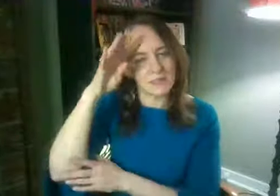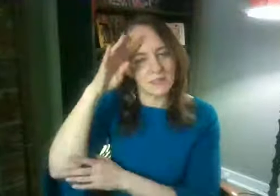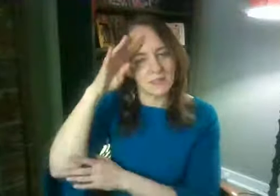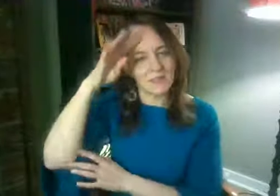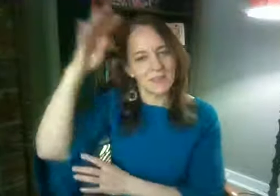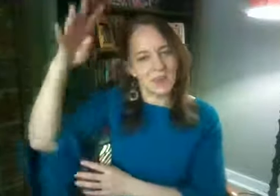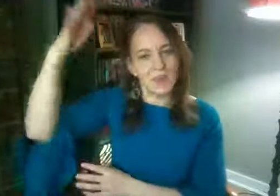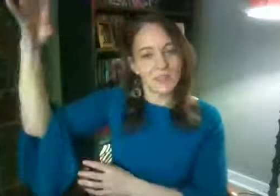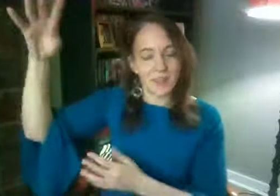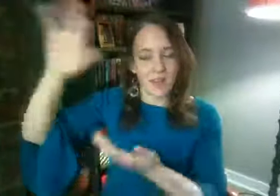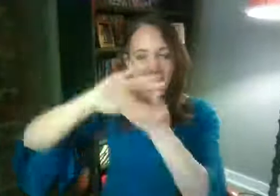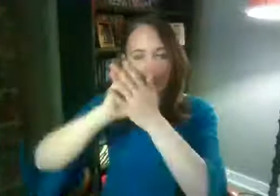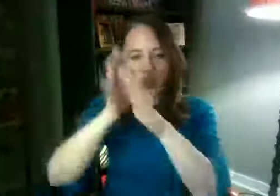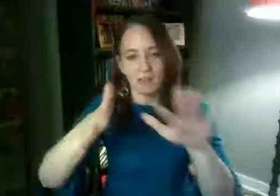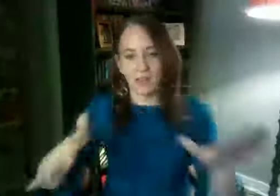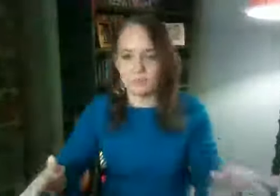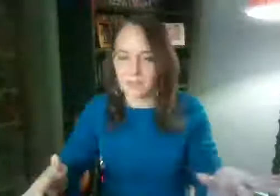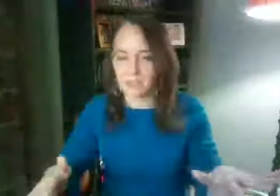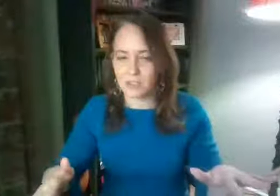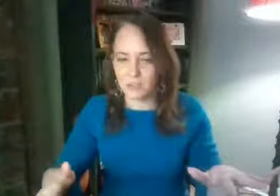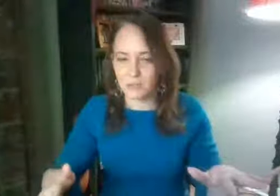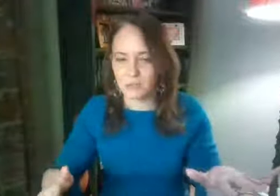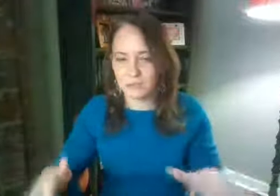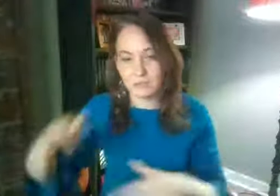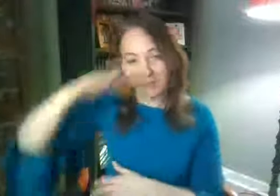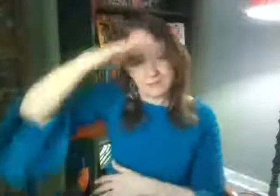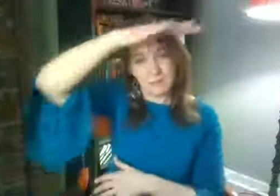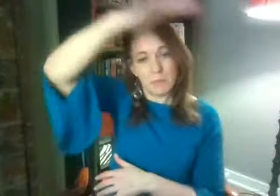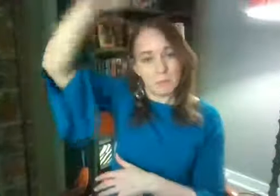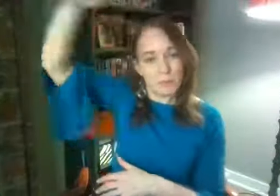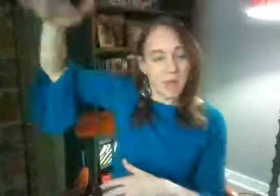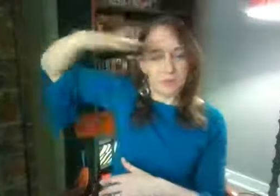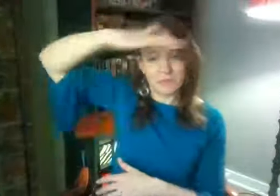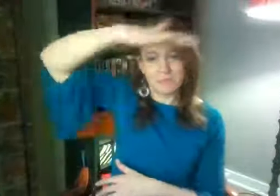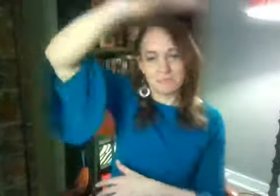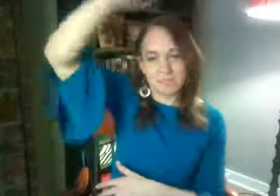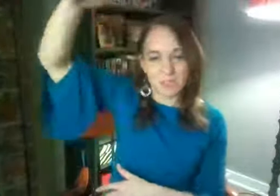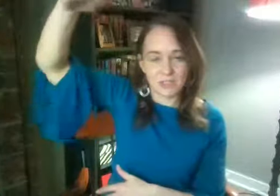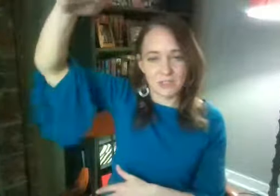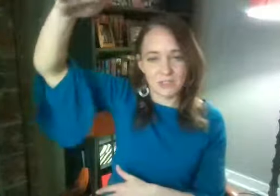signs? Oseh shalom, that's 2. Bimromav, that's 3.